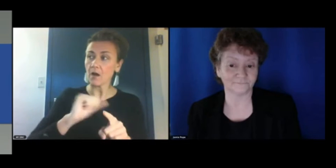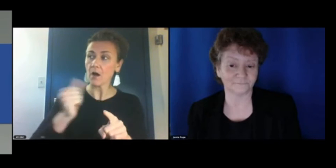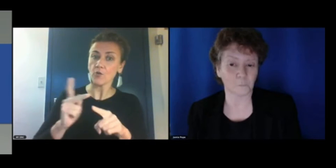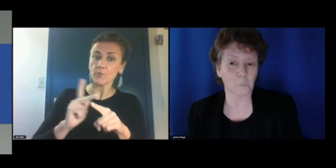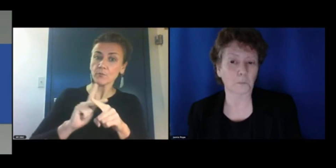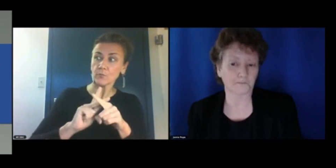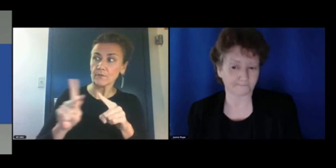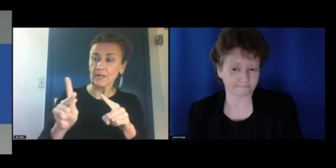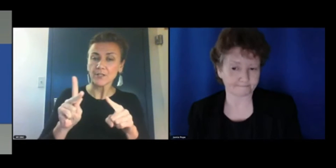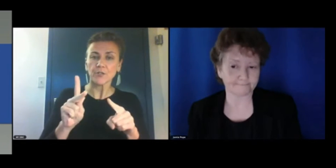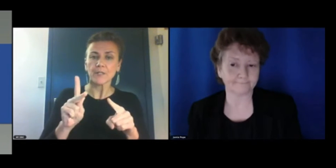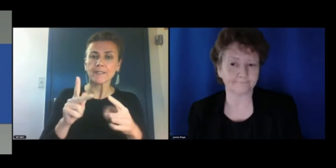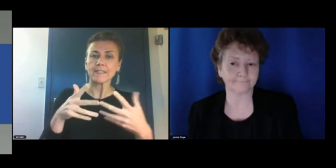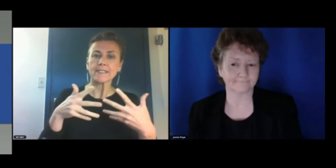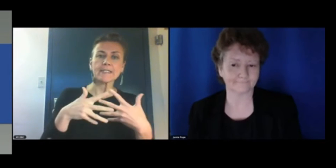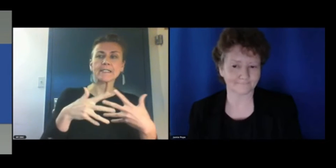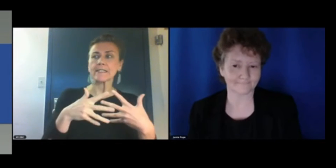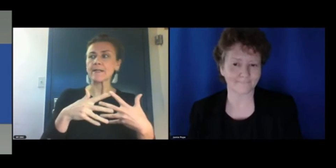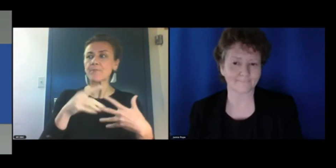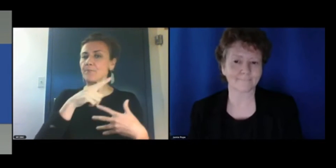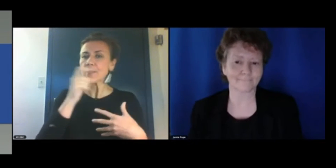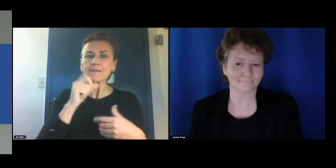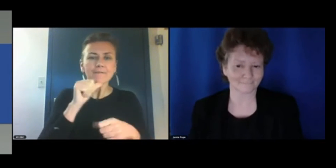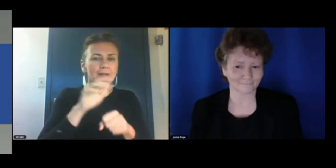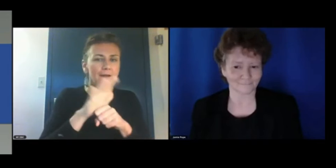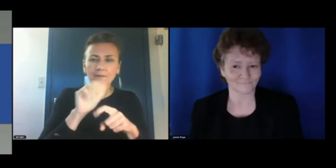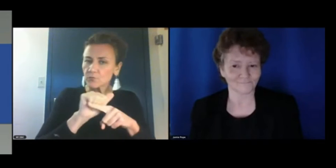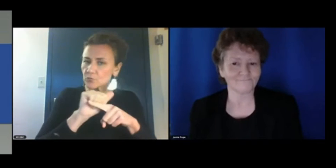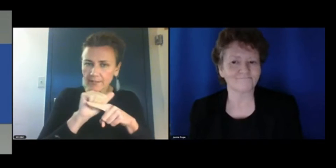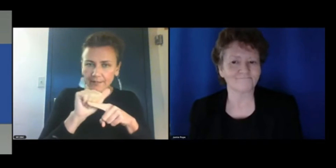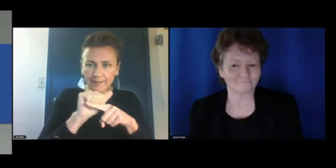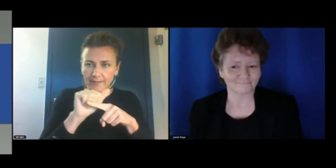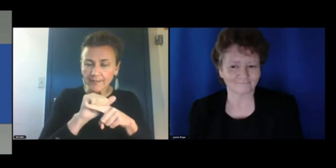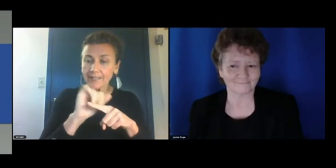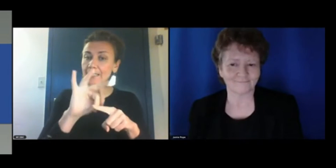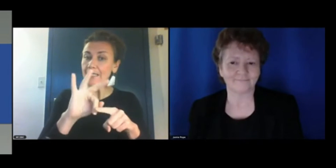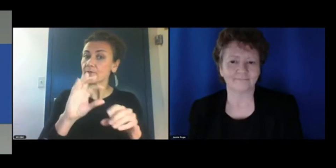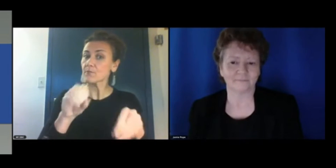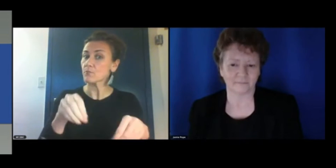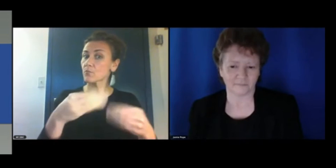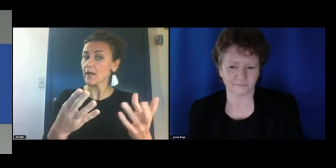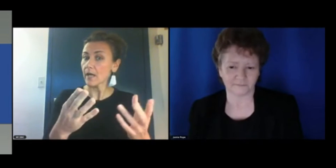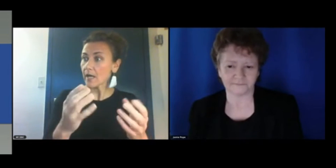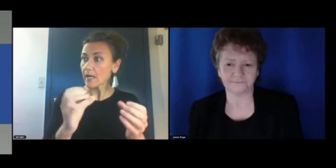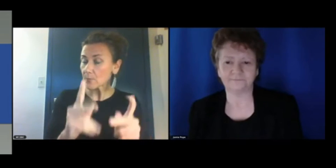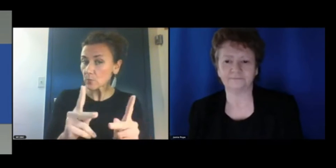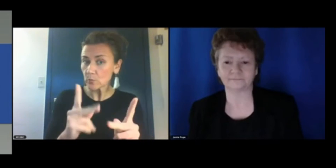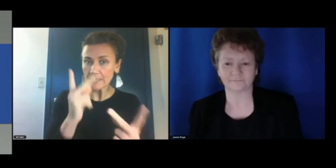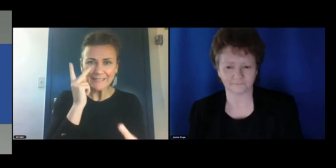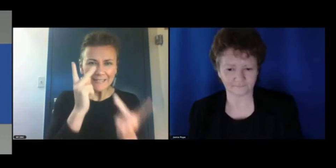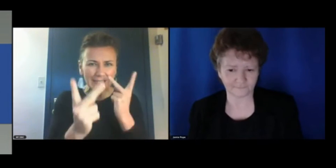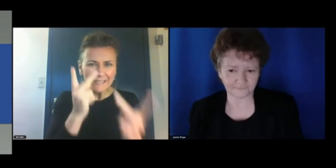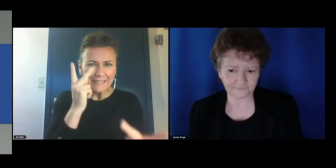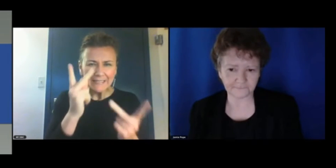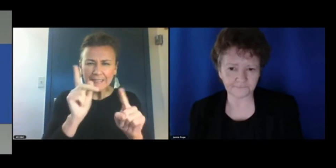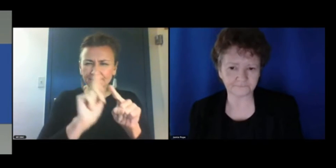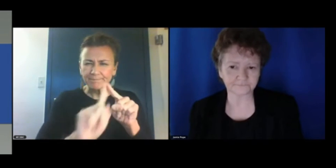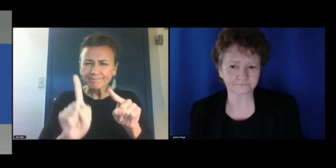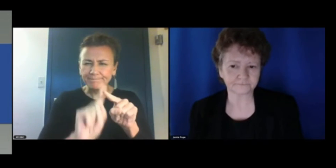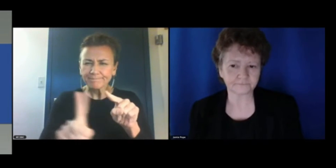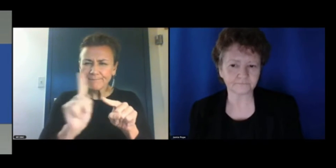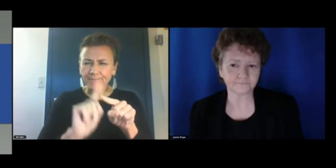with interpreting for a deafblind person. A lot of interpreters feel like nervous